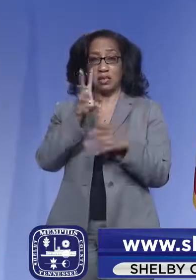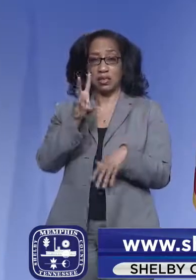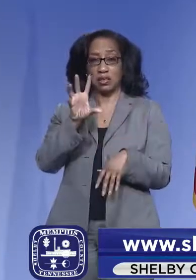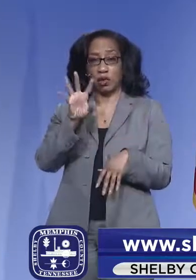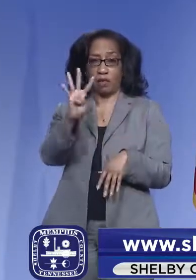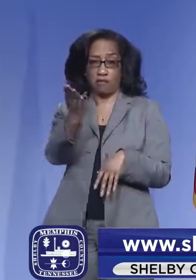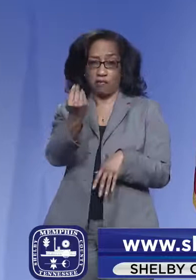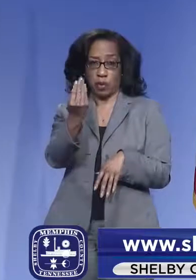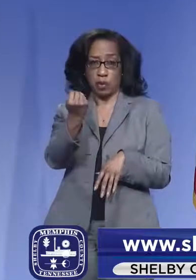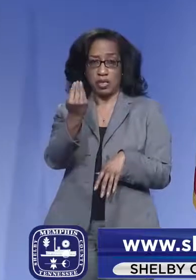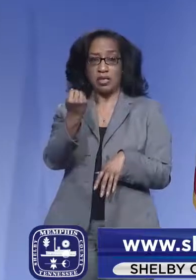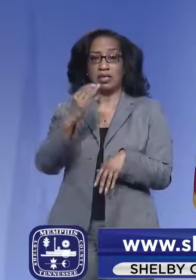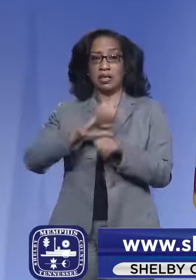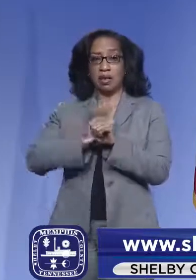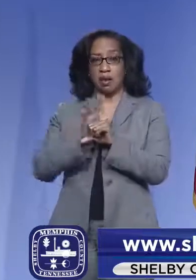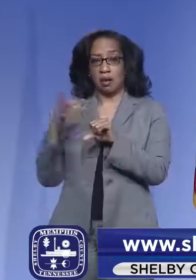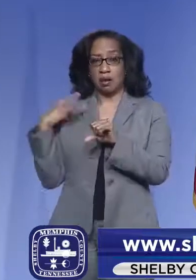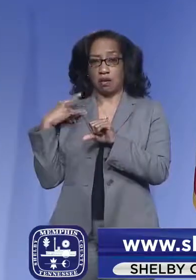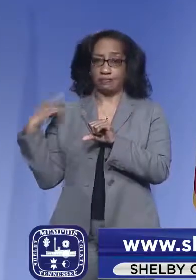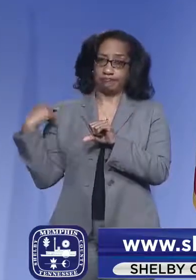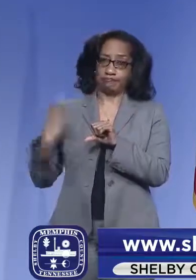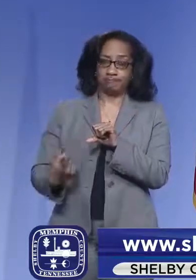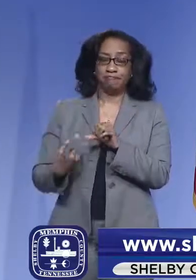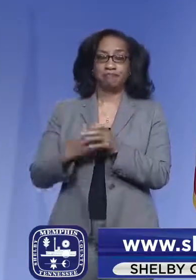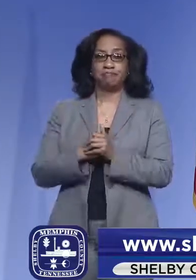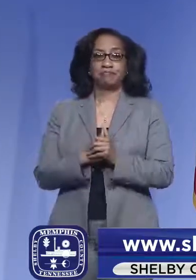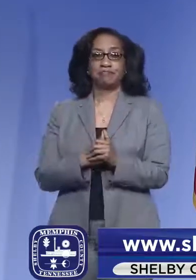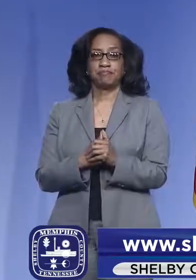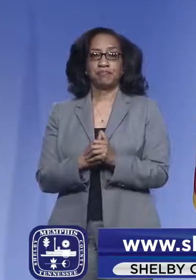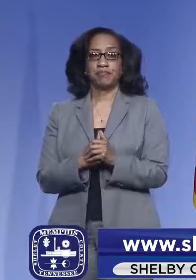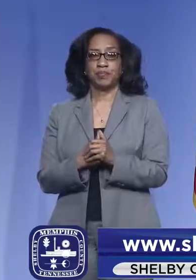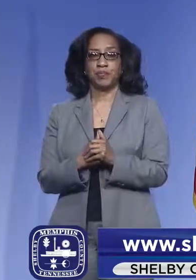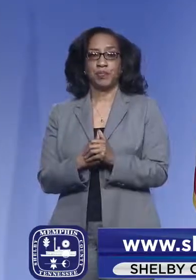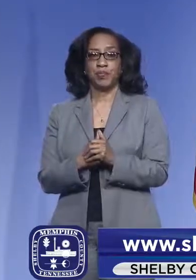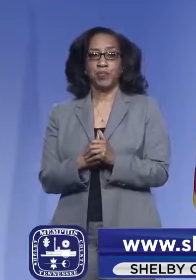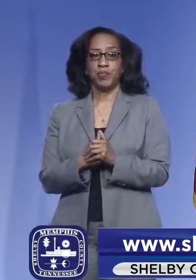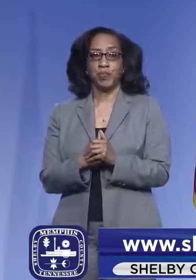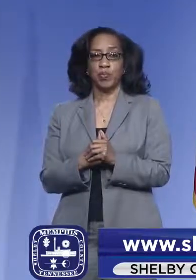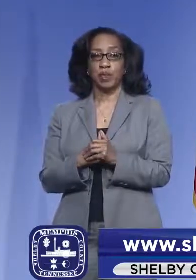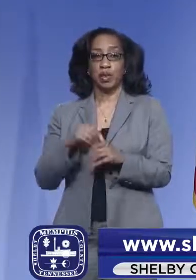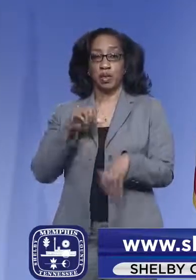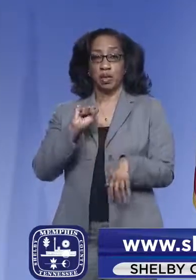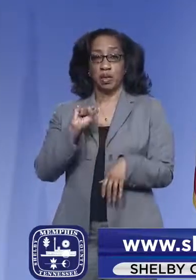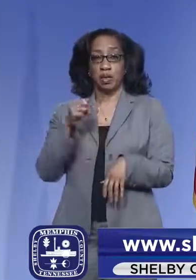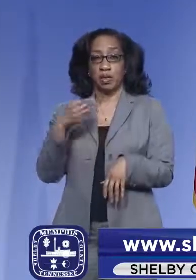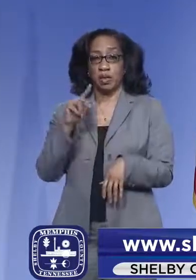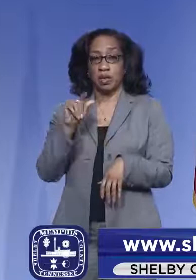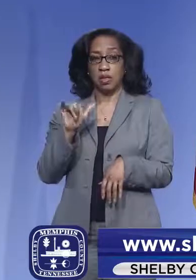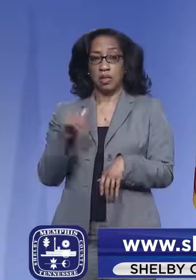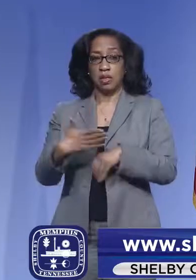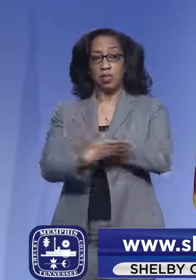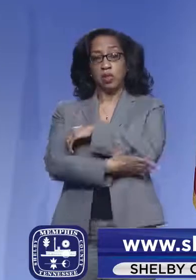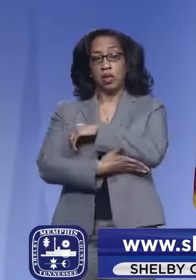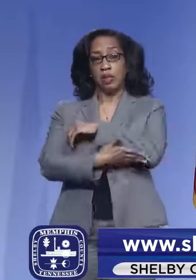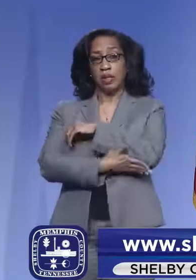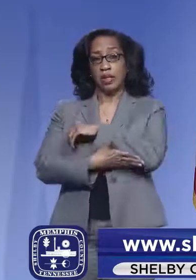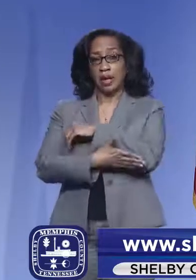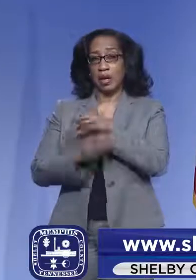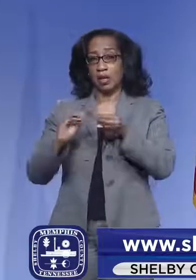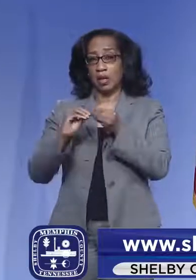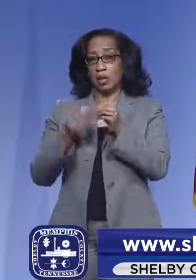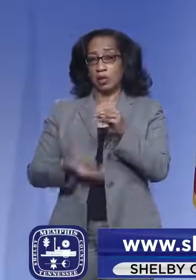5,614 cases have been reported so far. In Shelby County, the case count went up